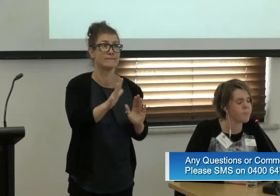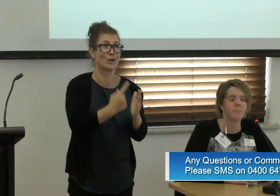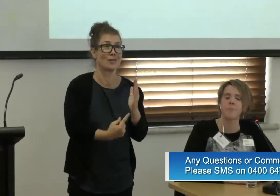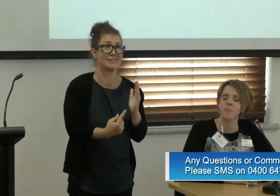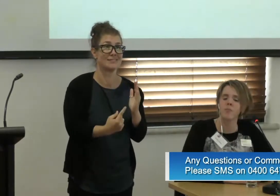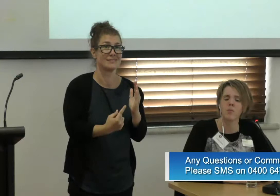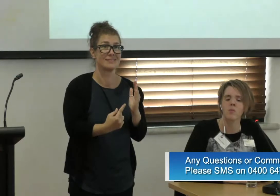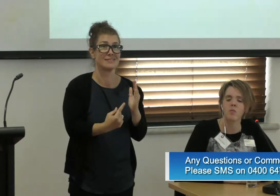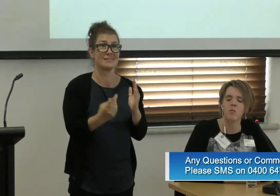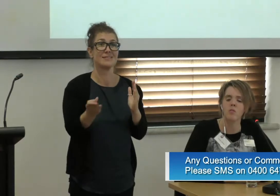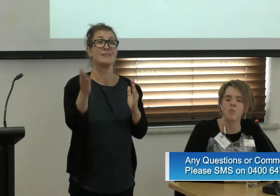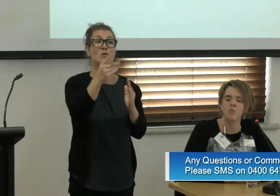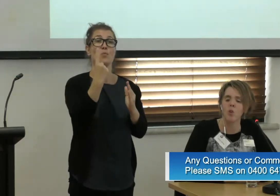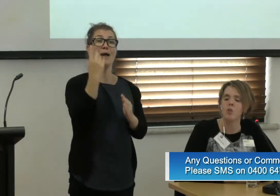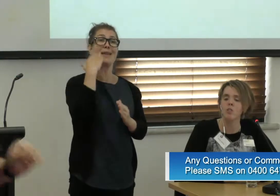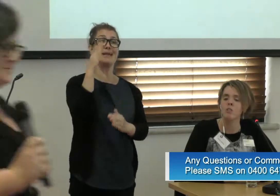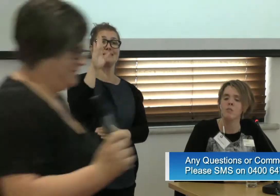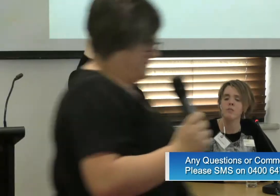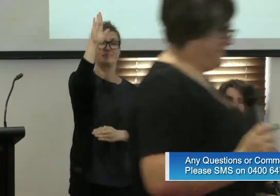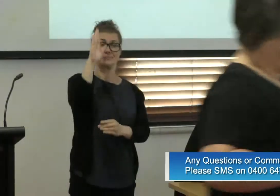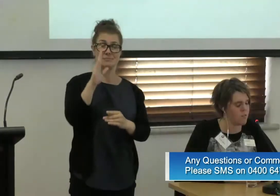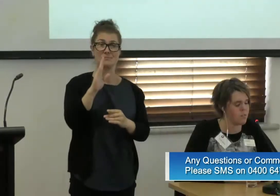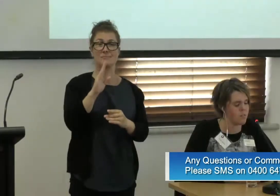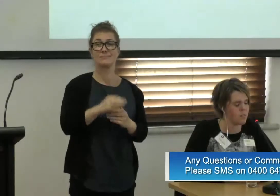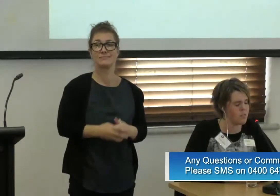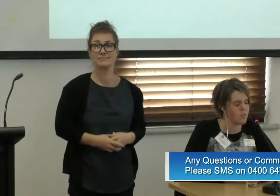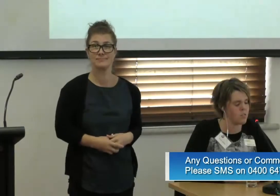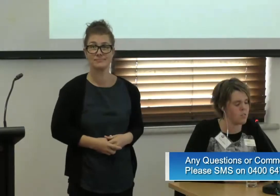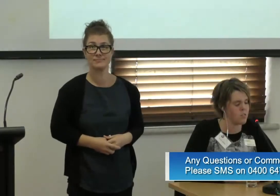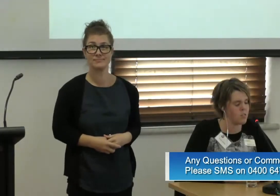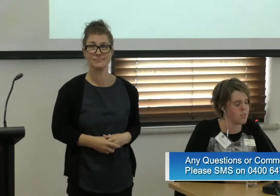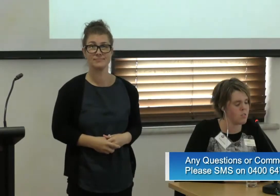Anyone? All good?